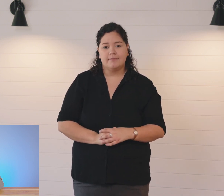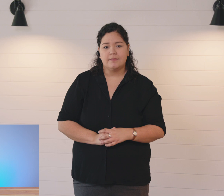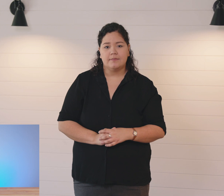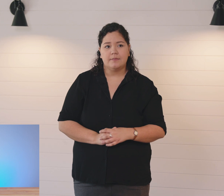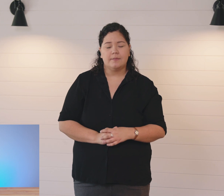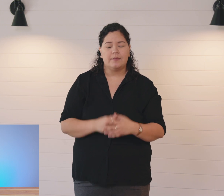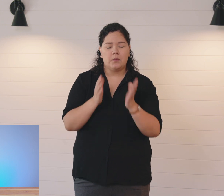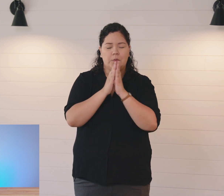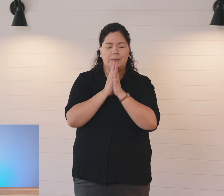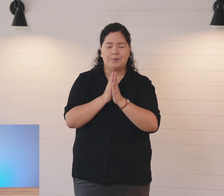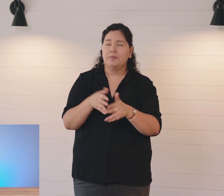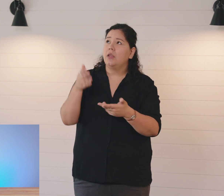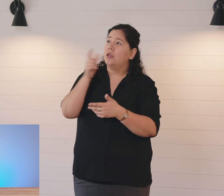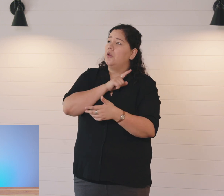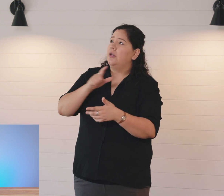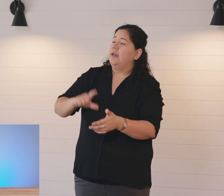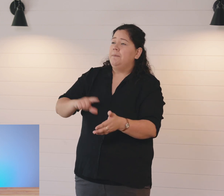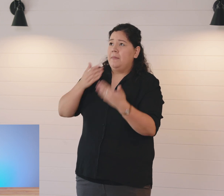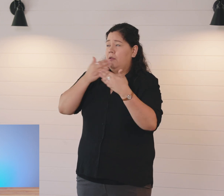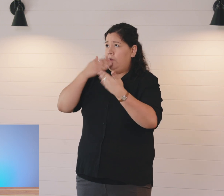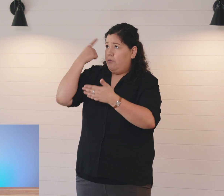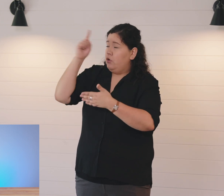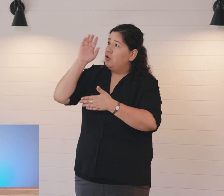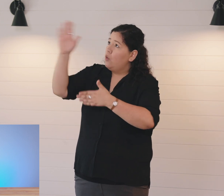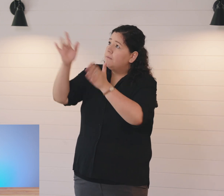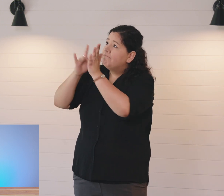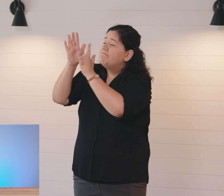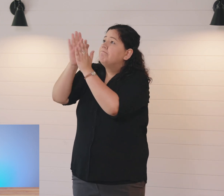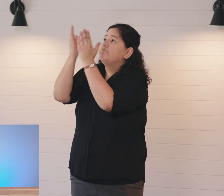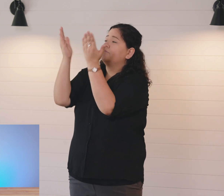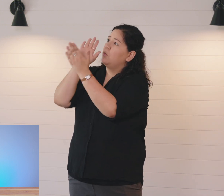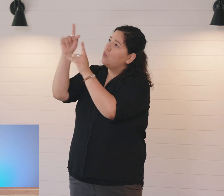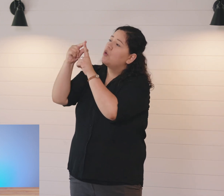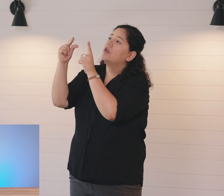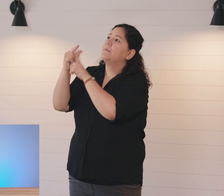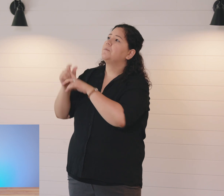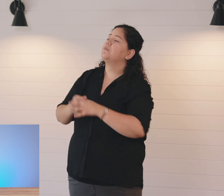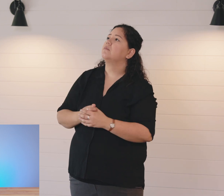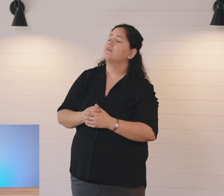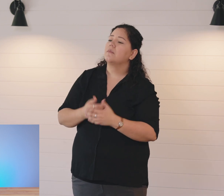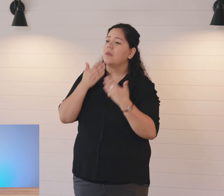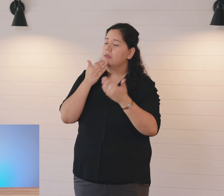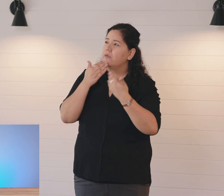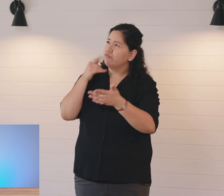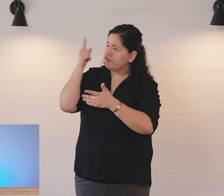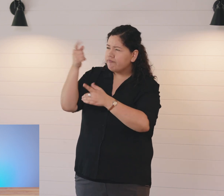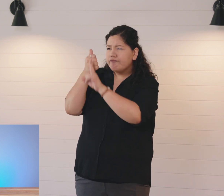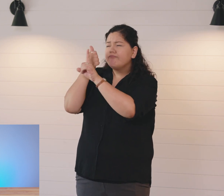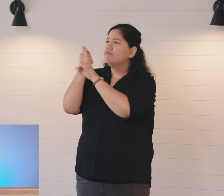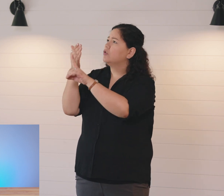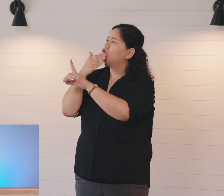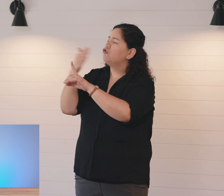Let me pray for us. So Lord, I'm thankful for your word. I'm thankful that you are good